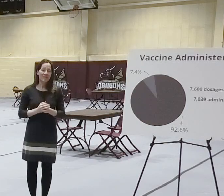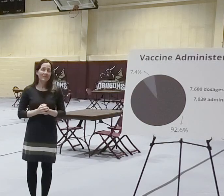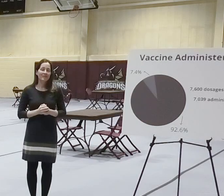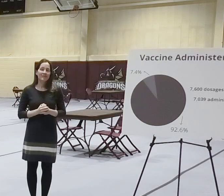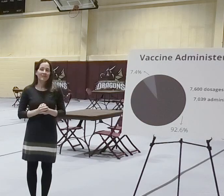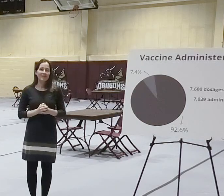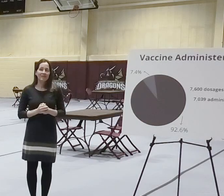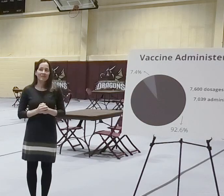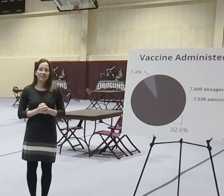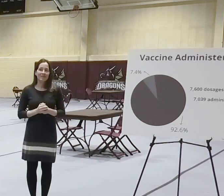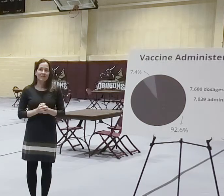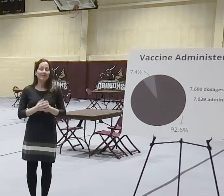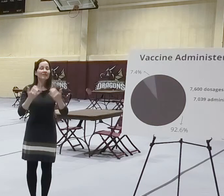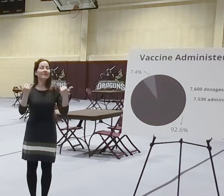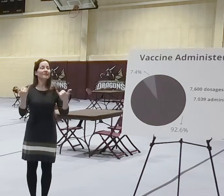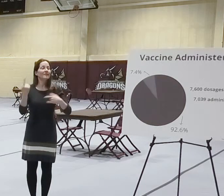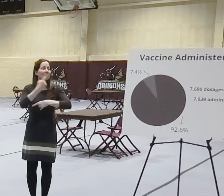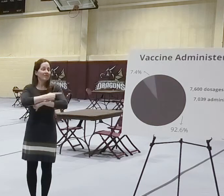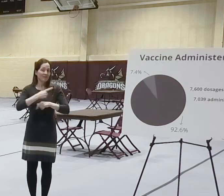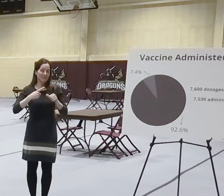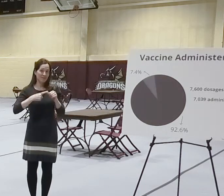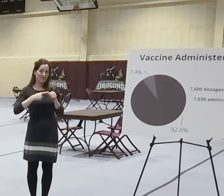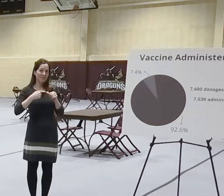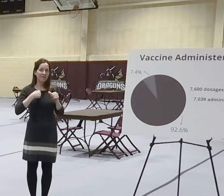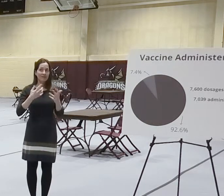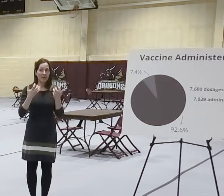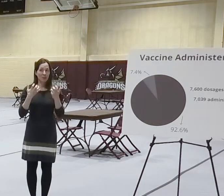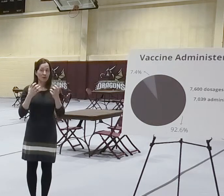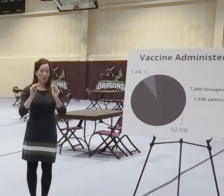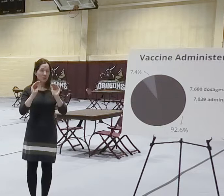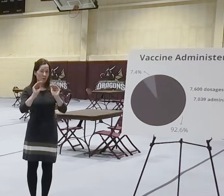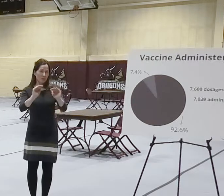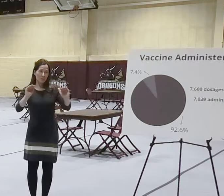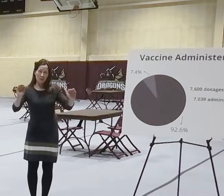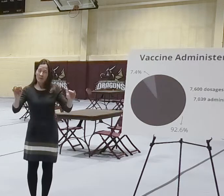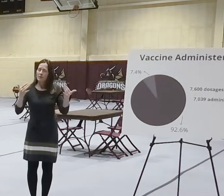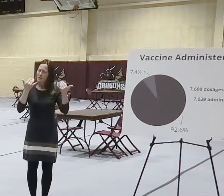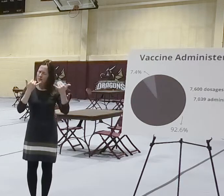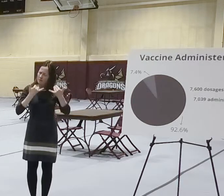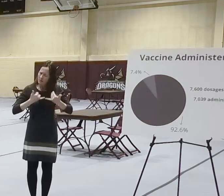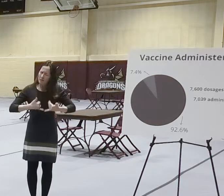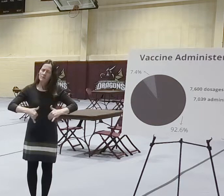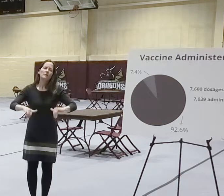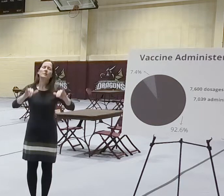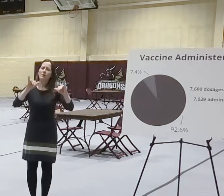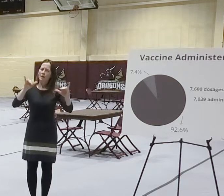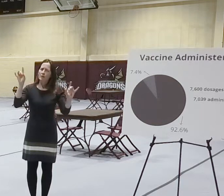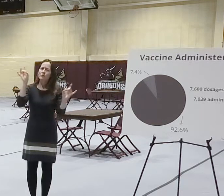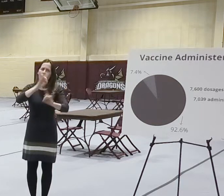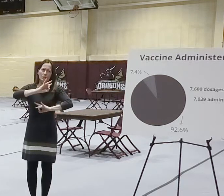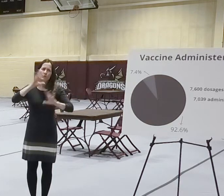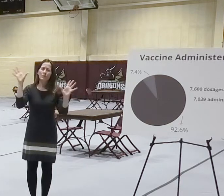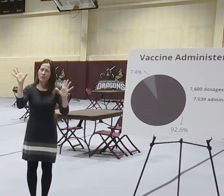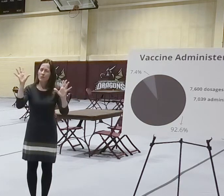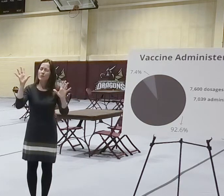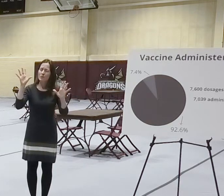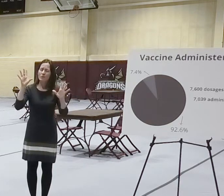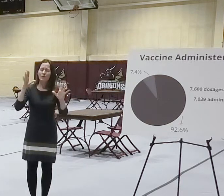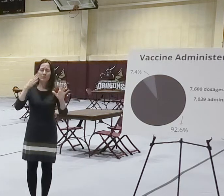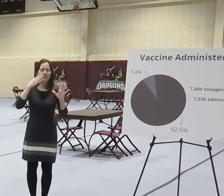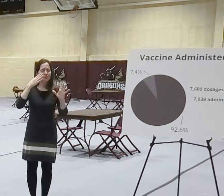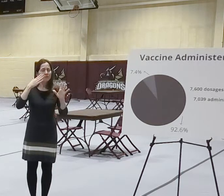Today, I want to first remind you all that we are still very much at the height of this